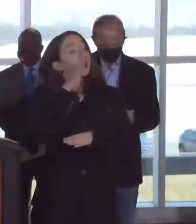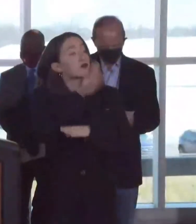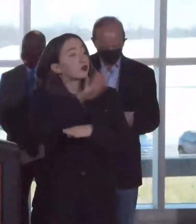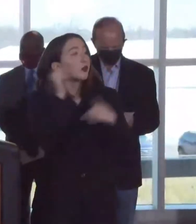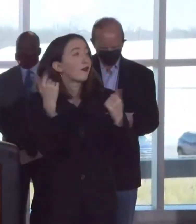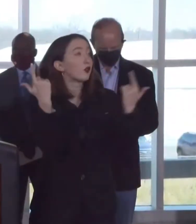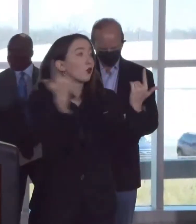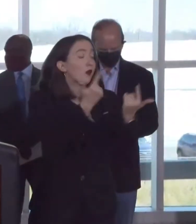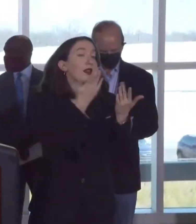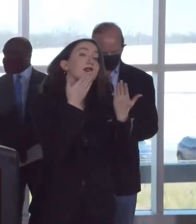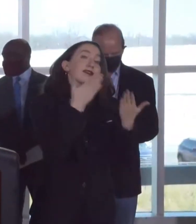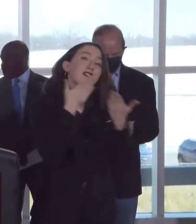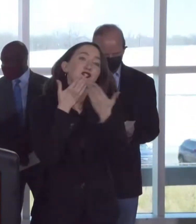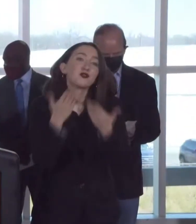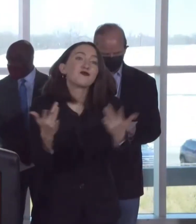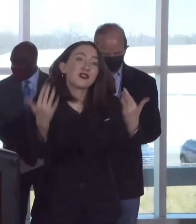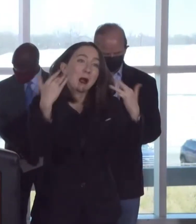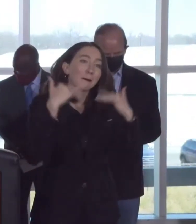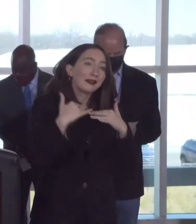afternoon, everyone. Thank you for coming.